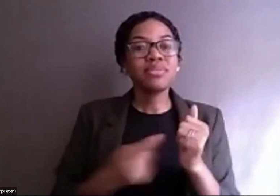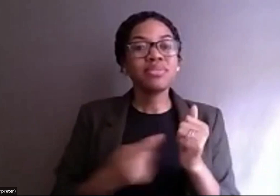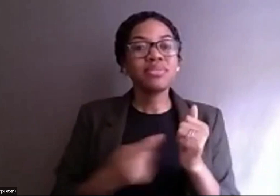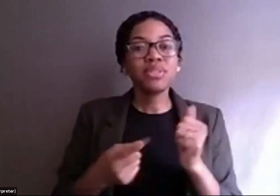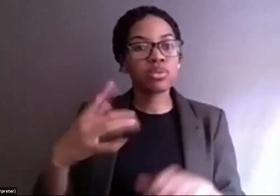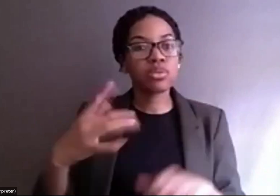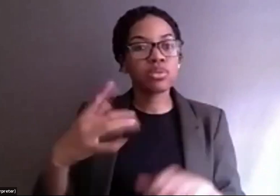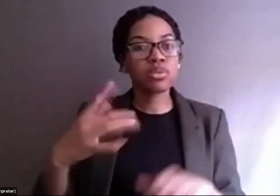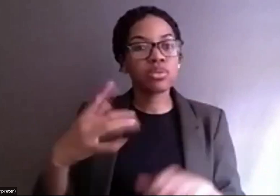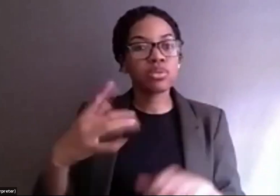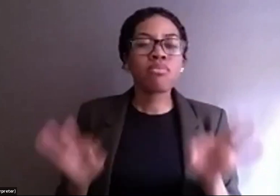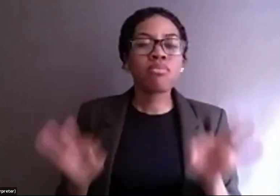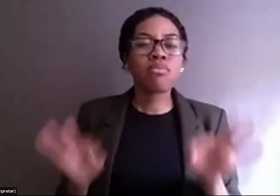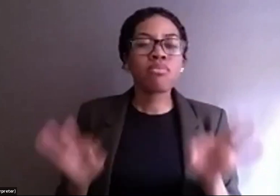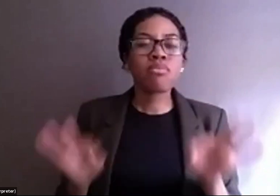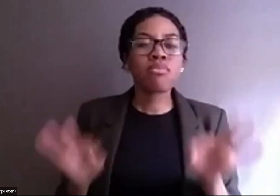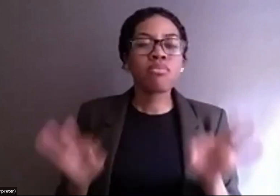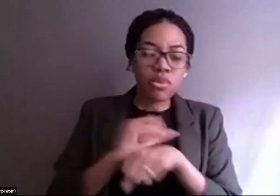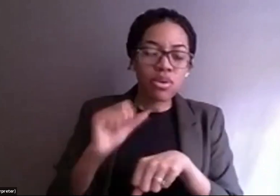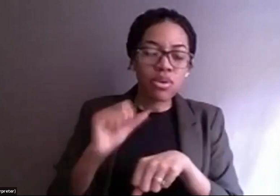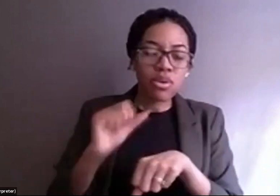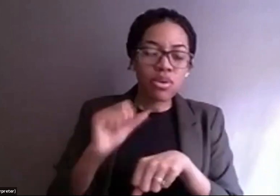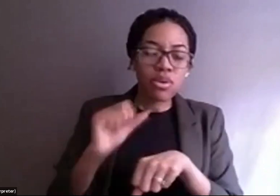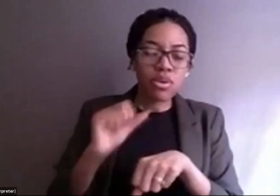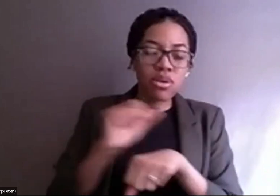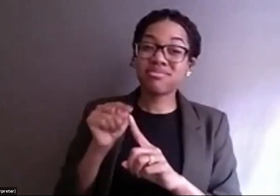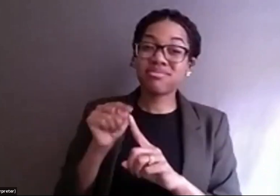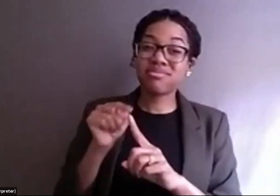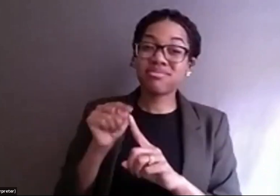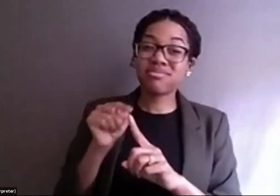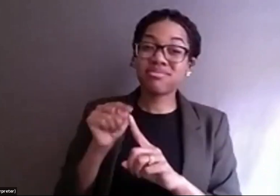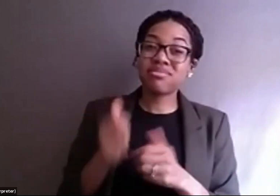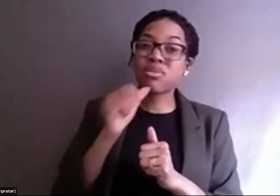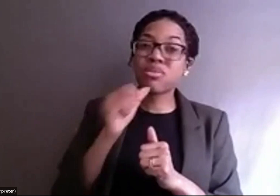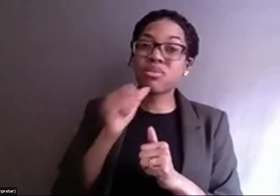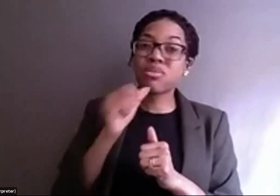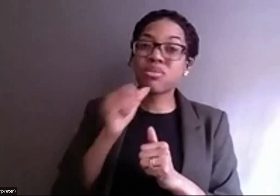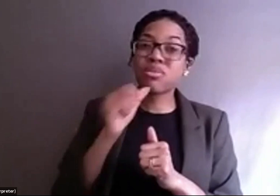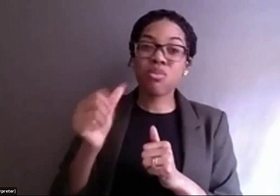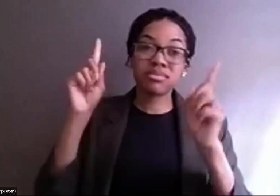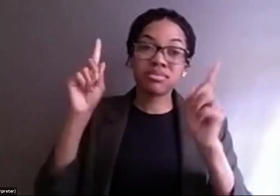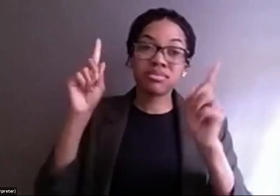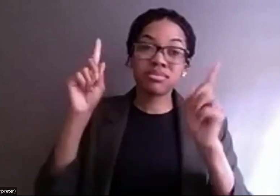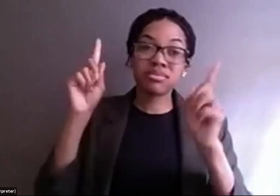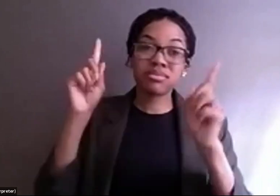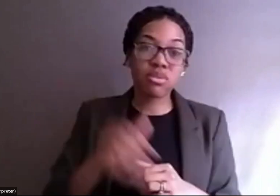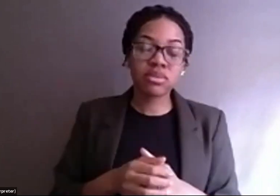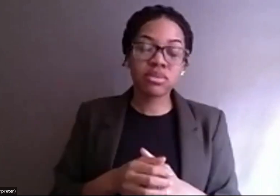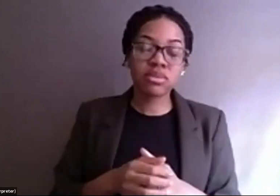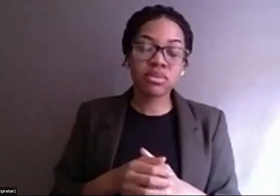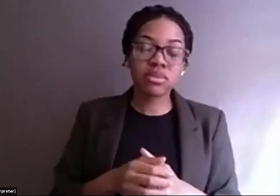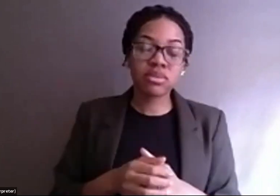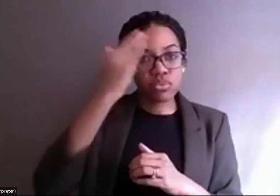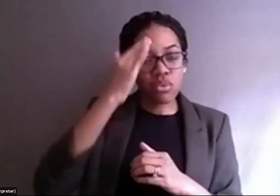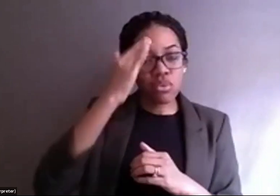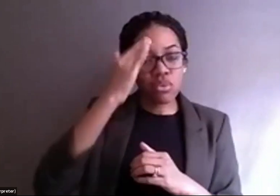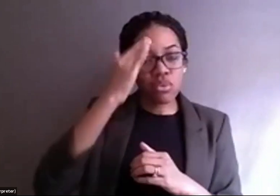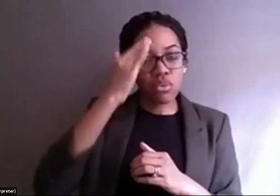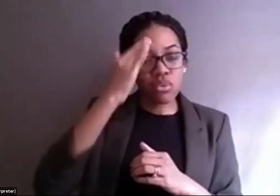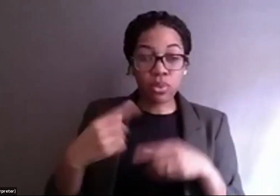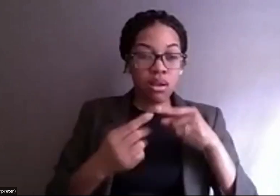sufficient. You have to continue over the years. It's going to be an ongoing struggle. So you should not get frustrated